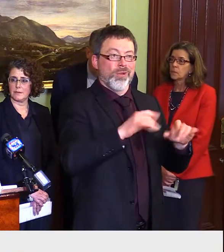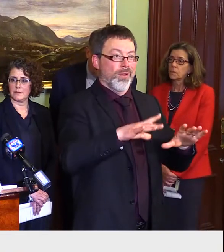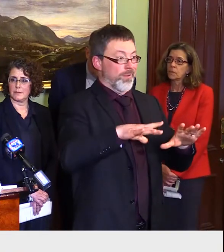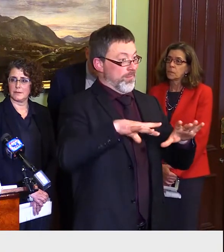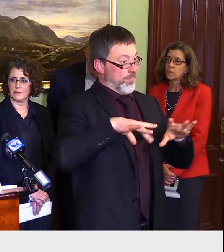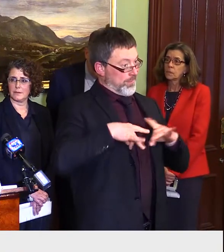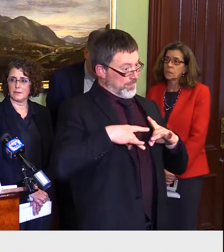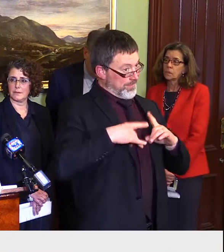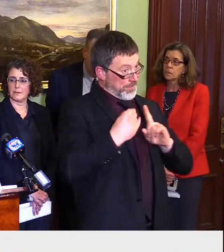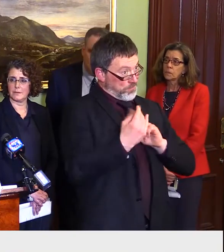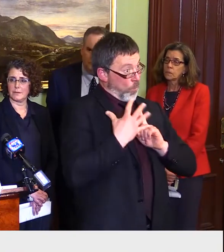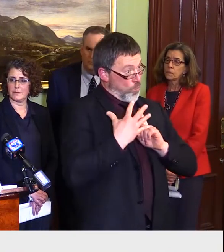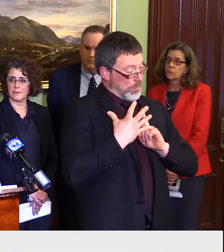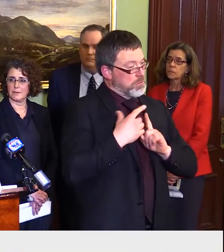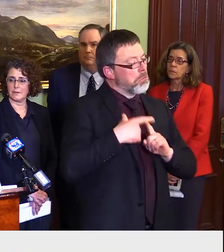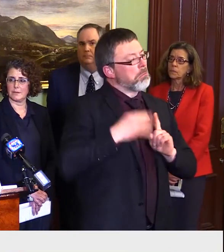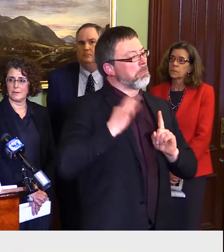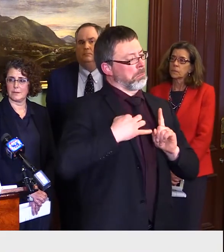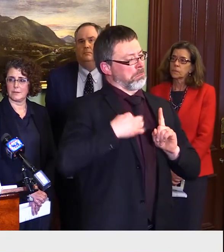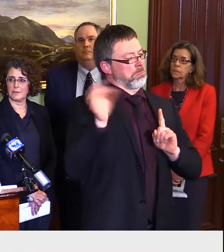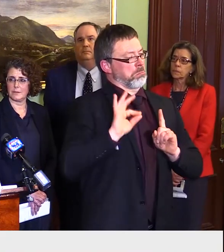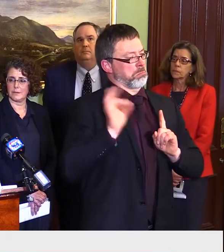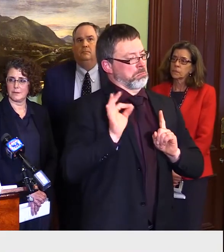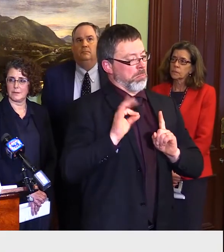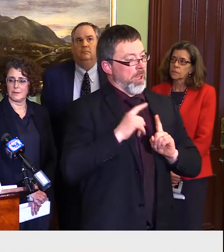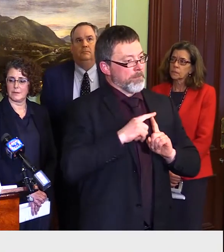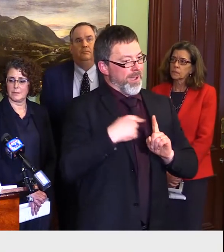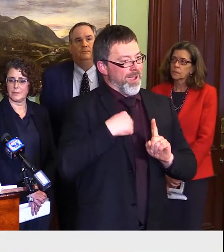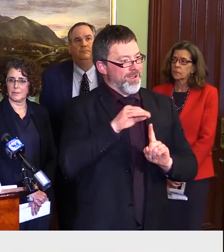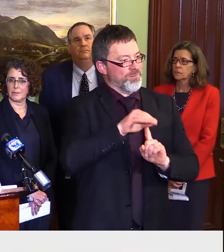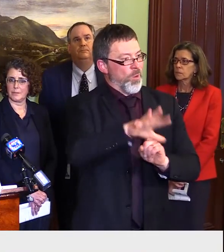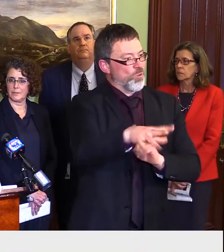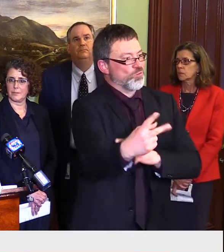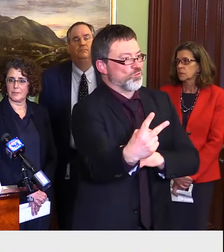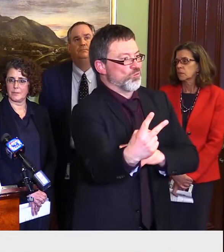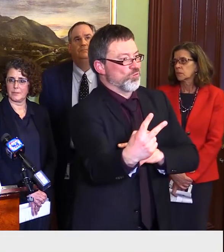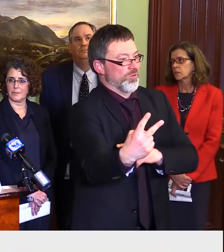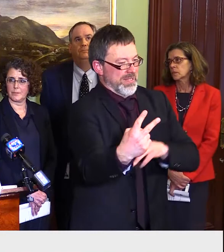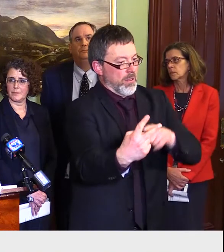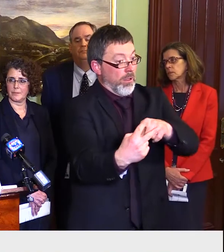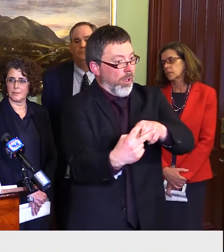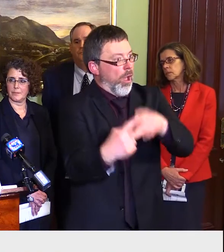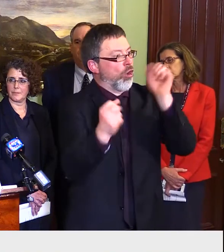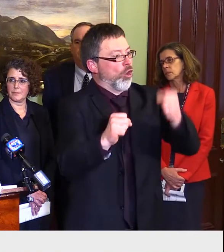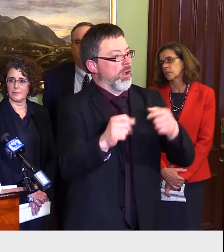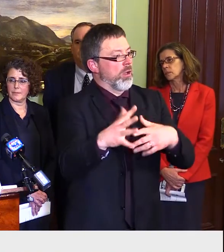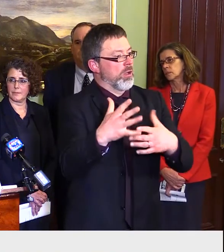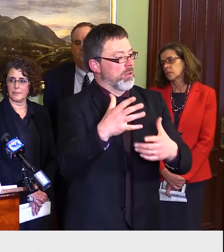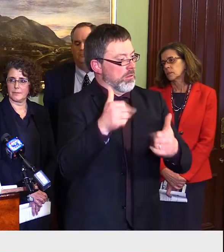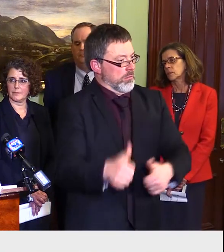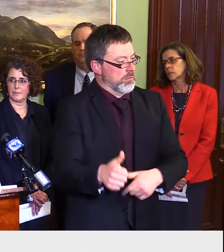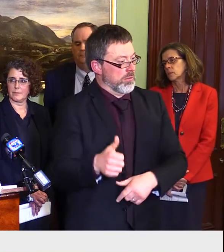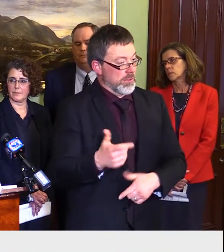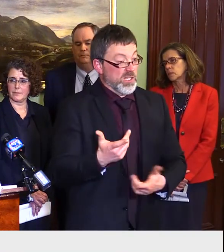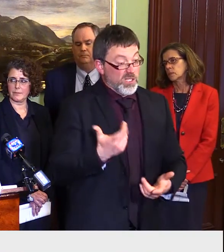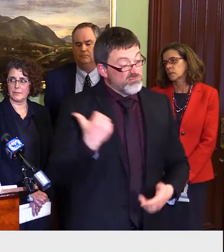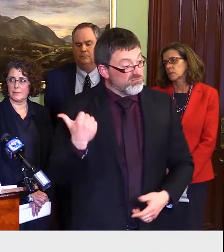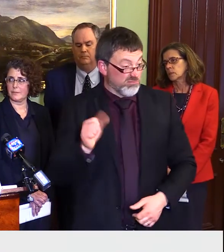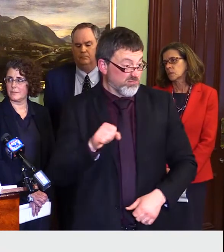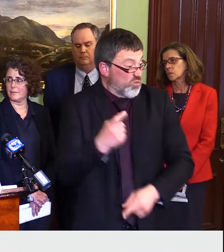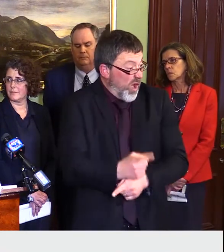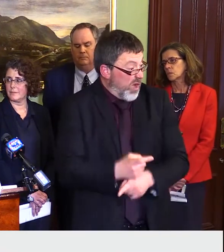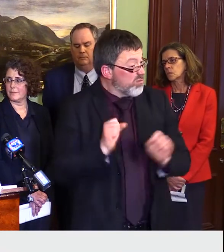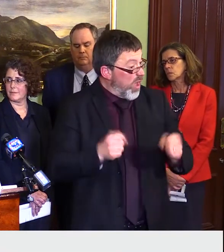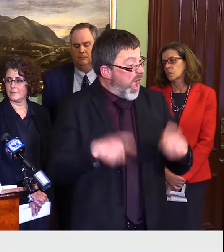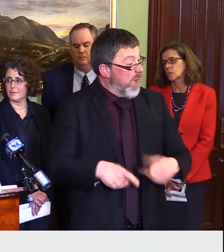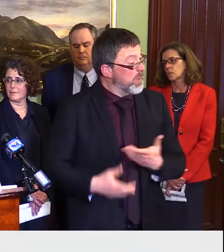could change. We don't know how long this strategy will be implemented. We will take this